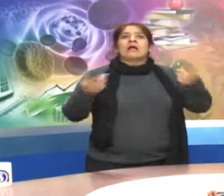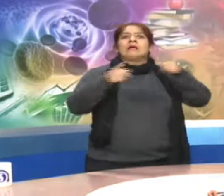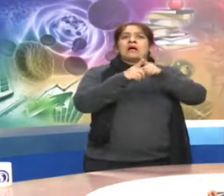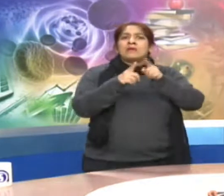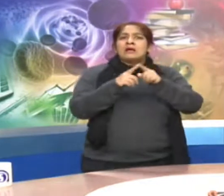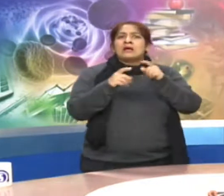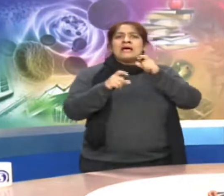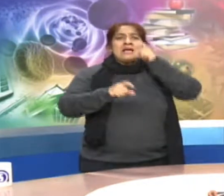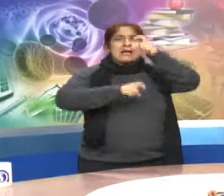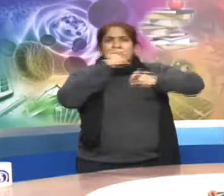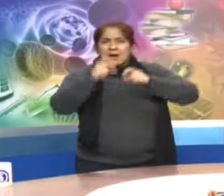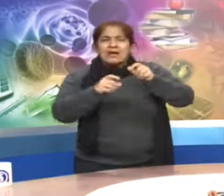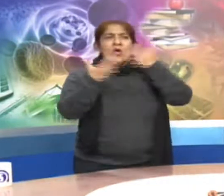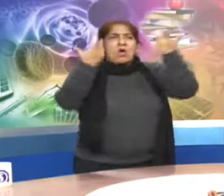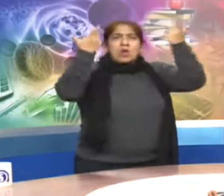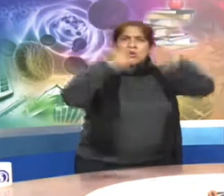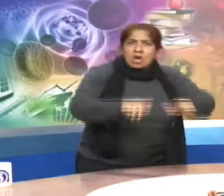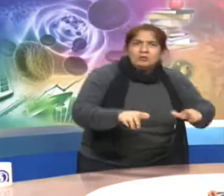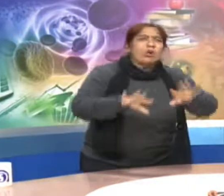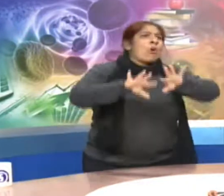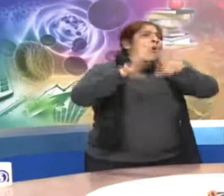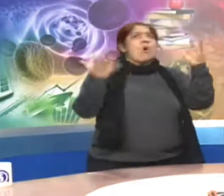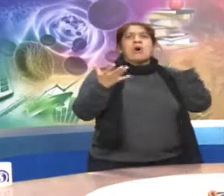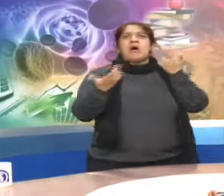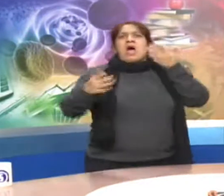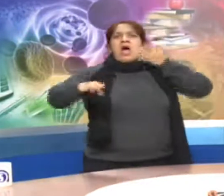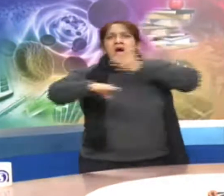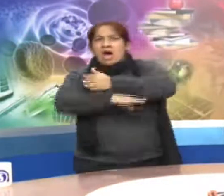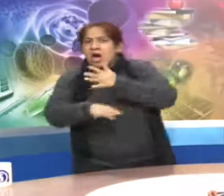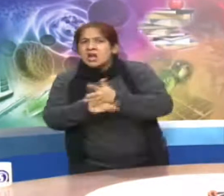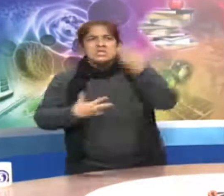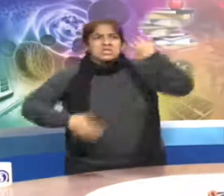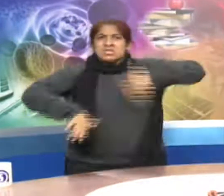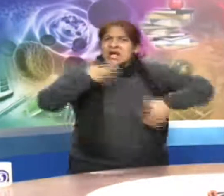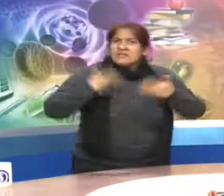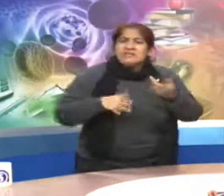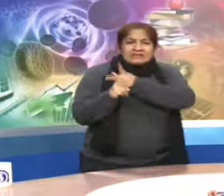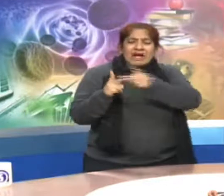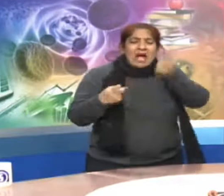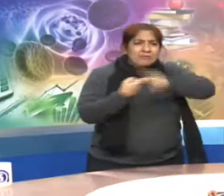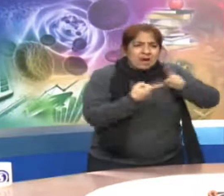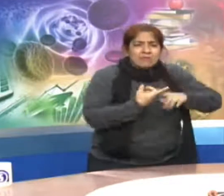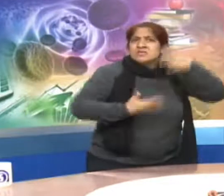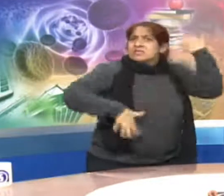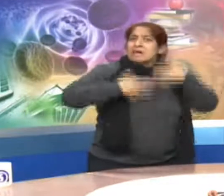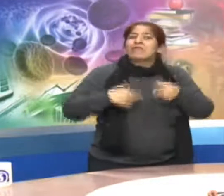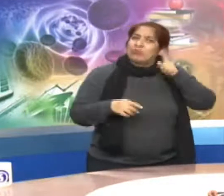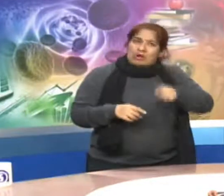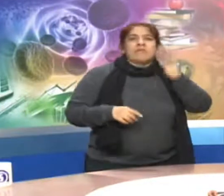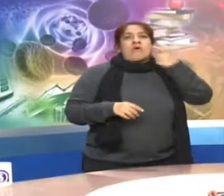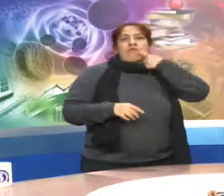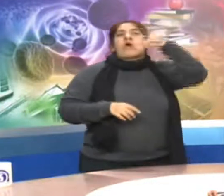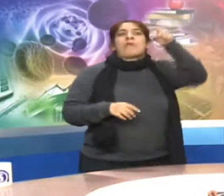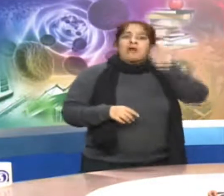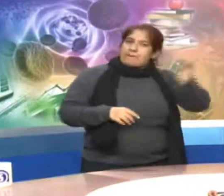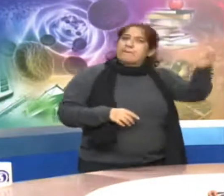Then comes compensation of loss or injury suffered. If the product caused injury or loss,